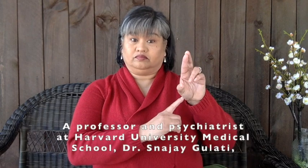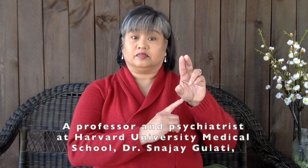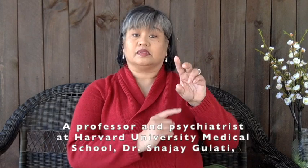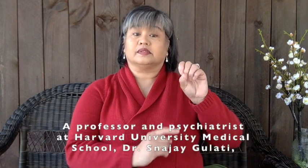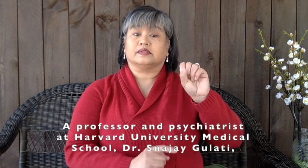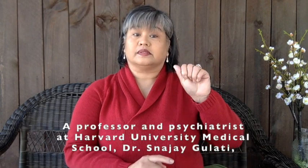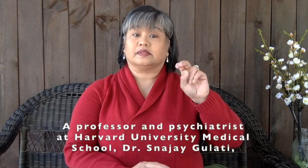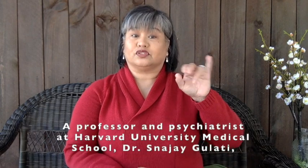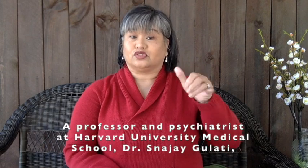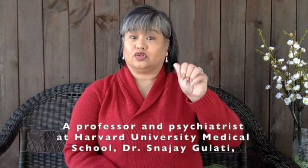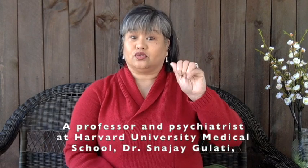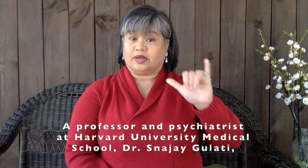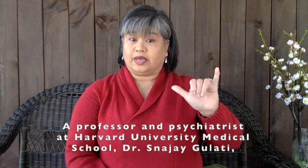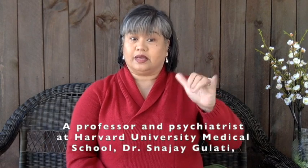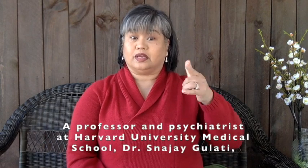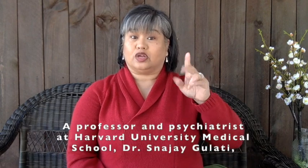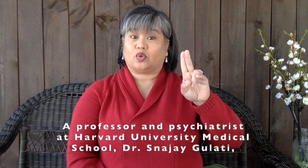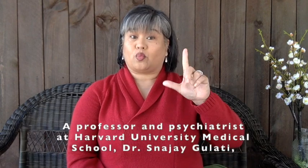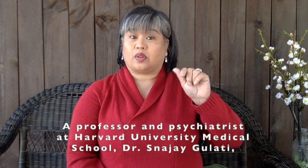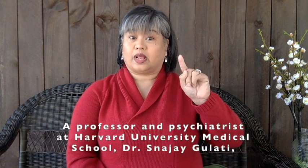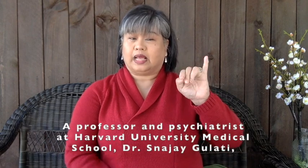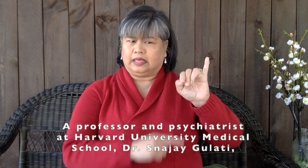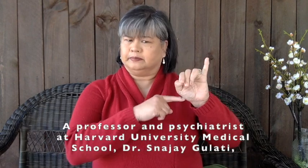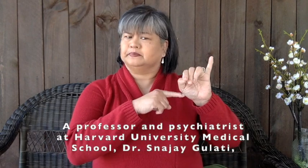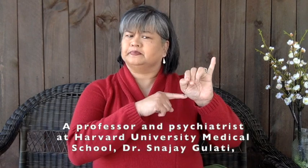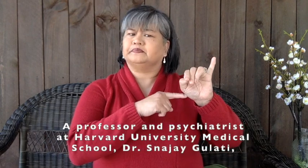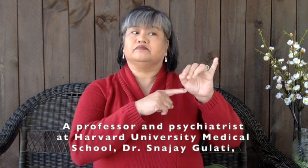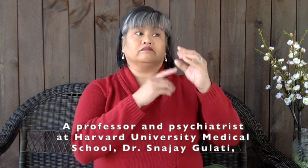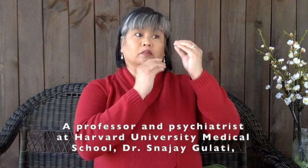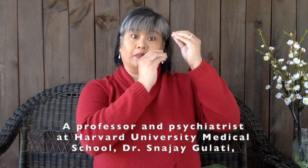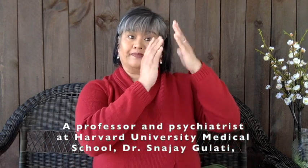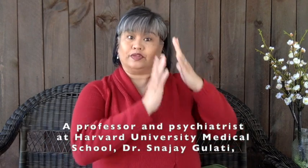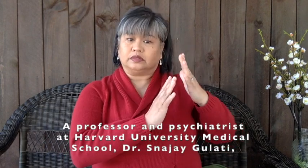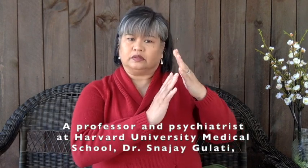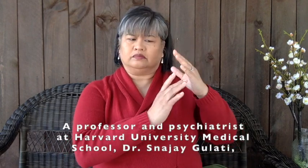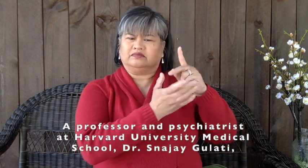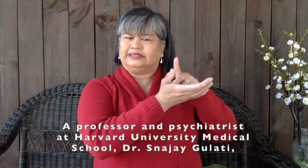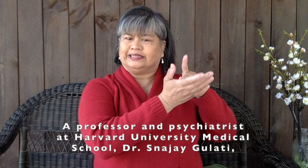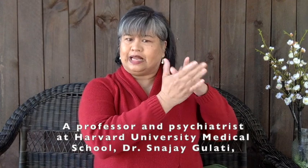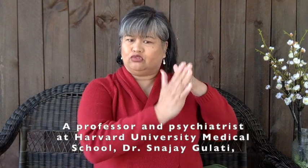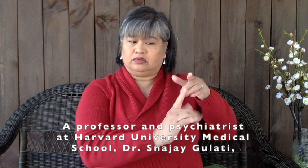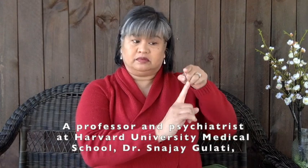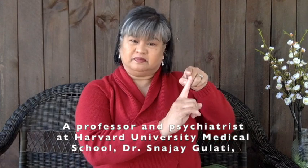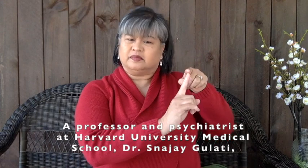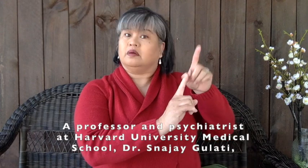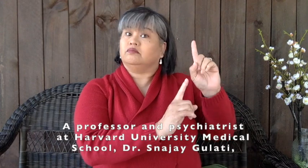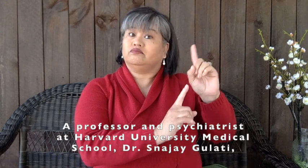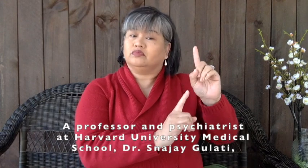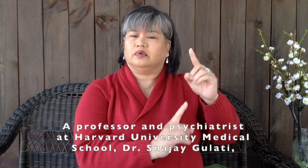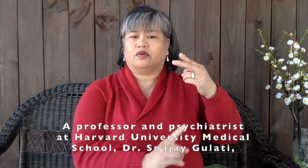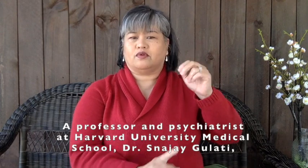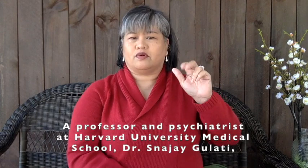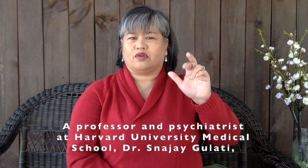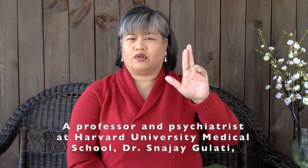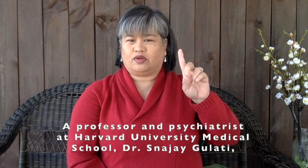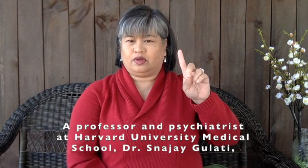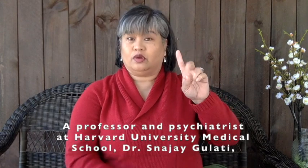A professor and a psychiatrist at Harvard University Medical School, Dr. Sanjay Gulati,